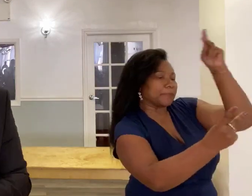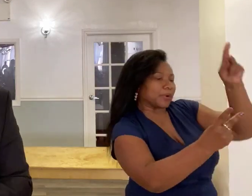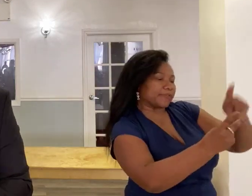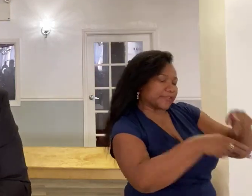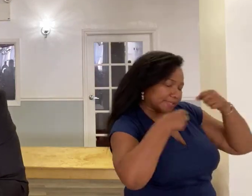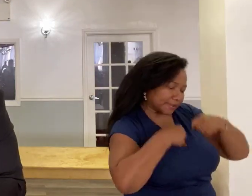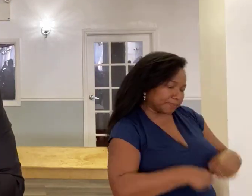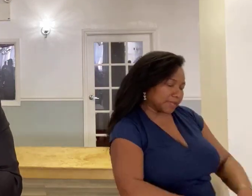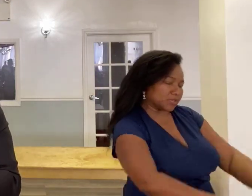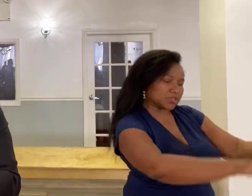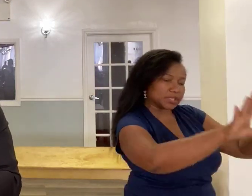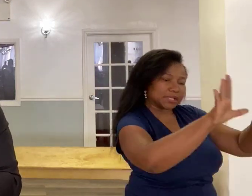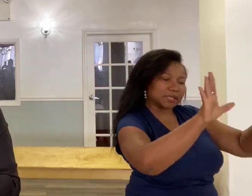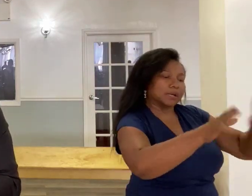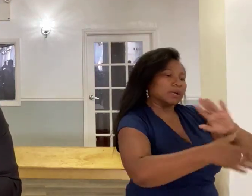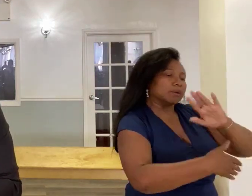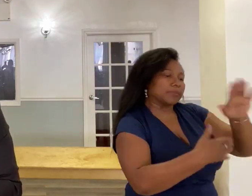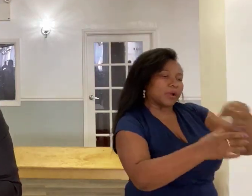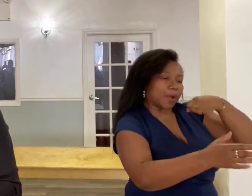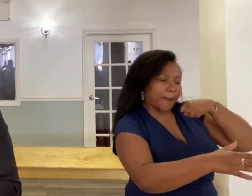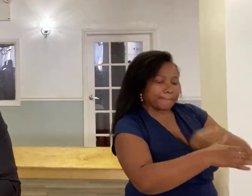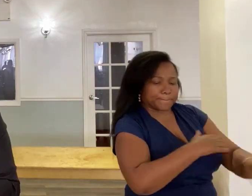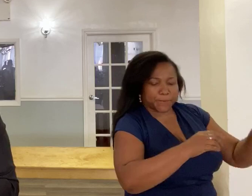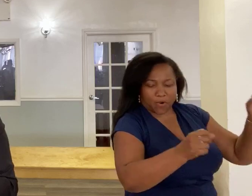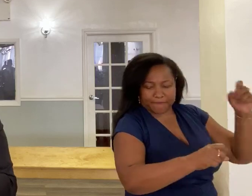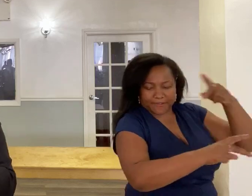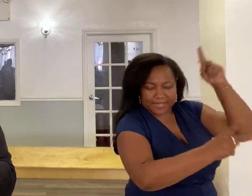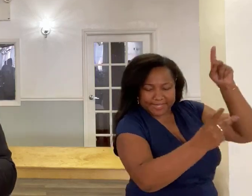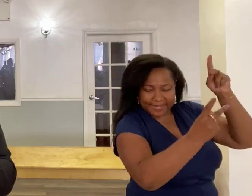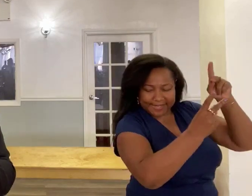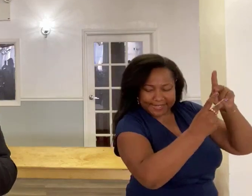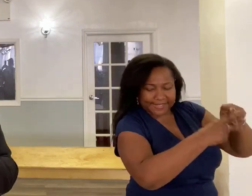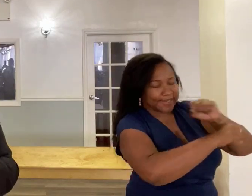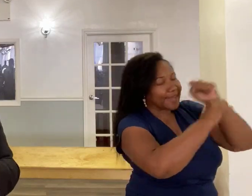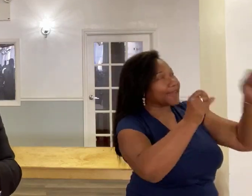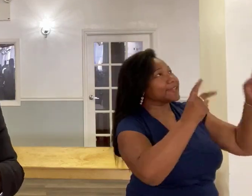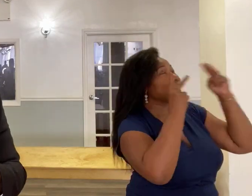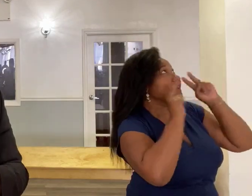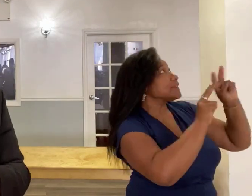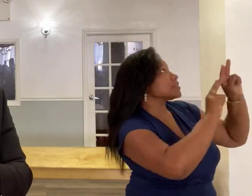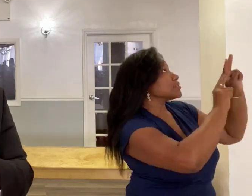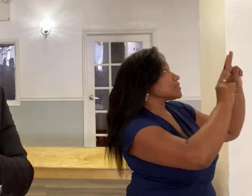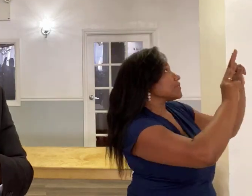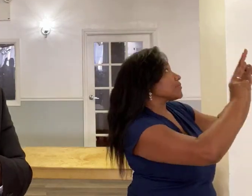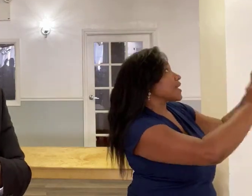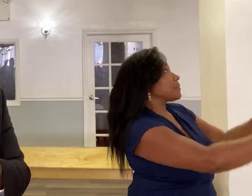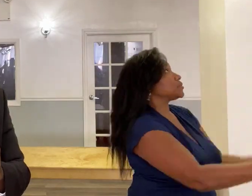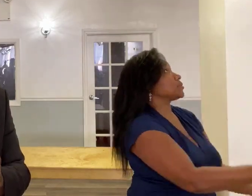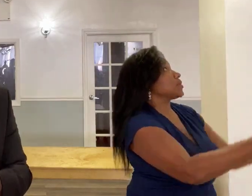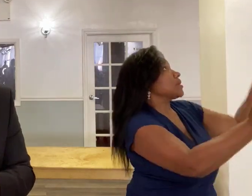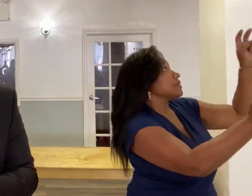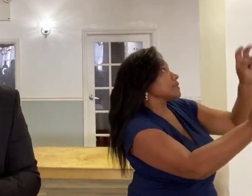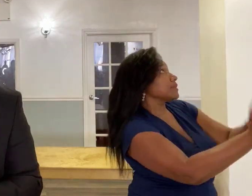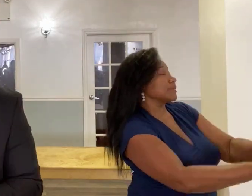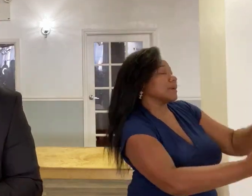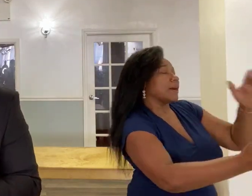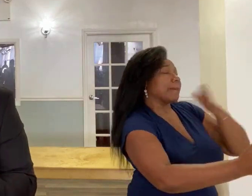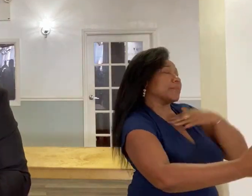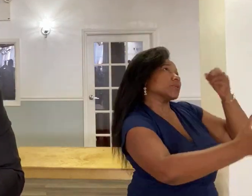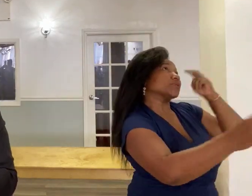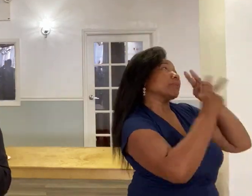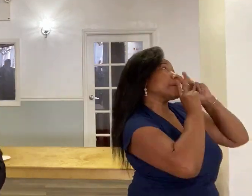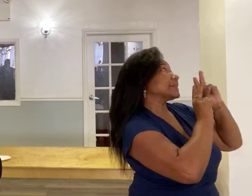Perfect submission, perfect delight, visions of rapture now burst on